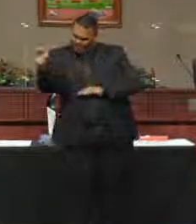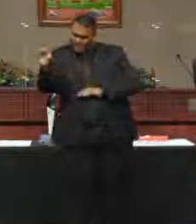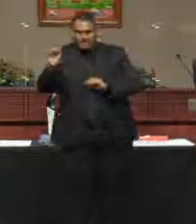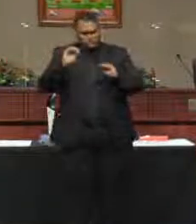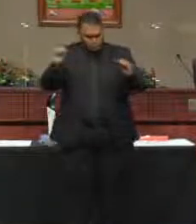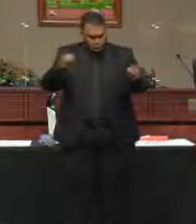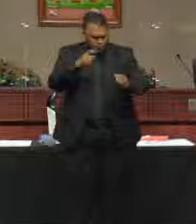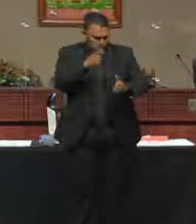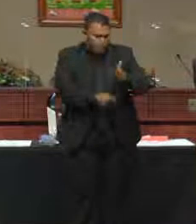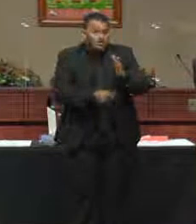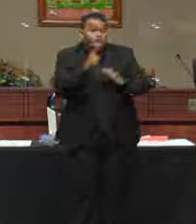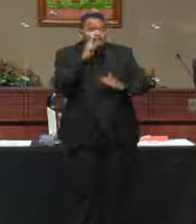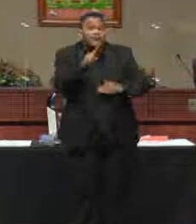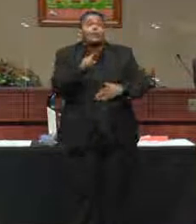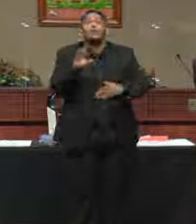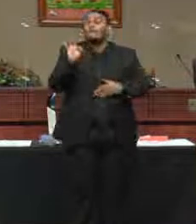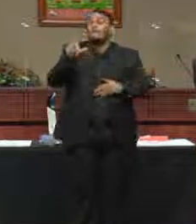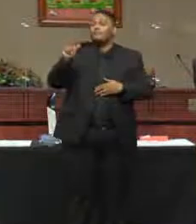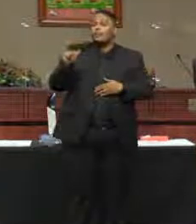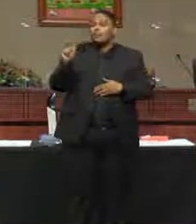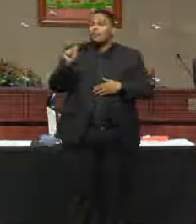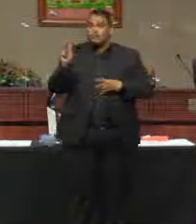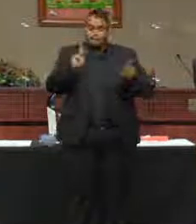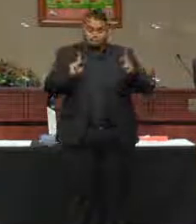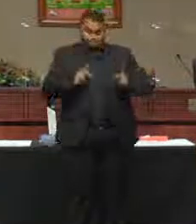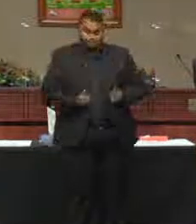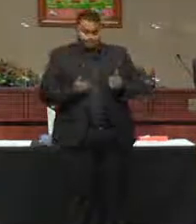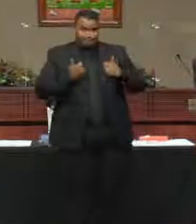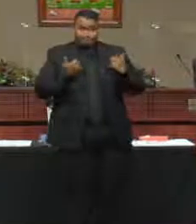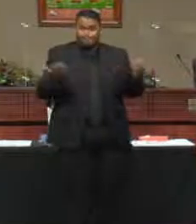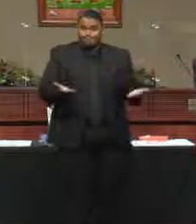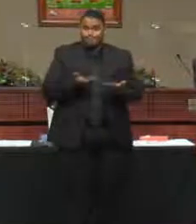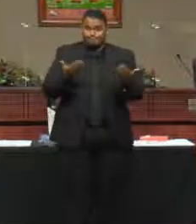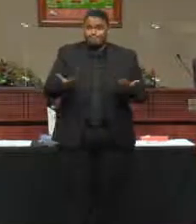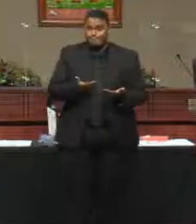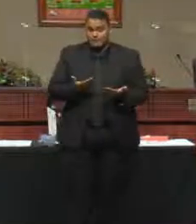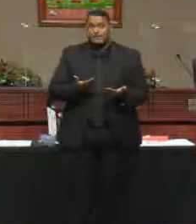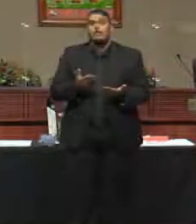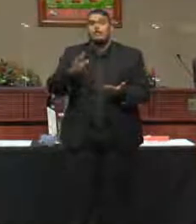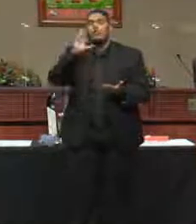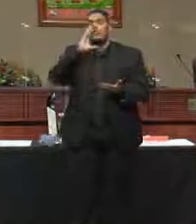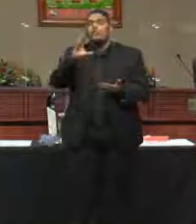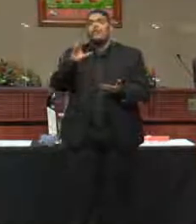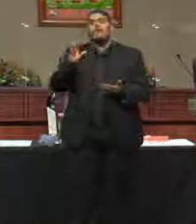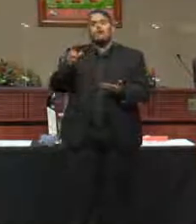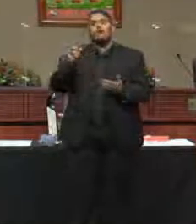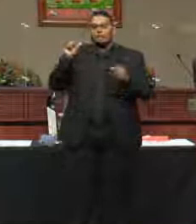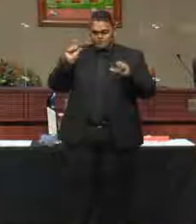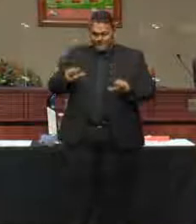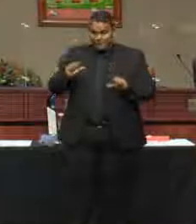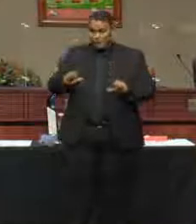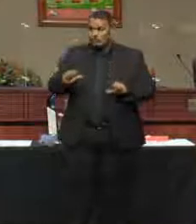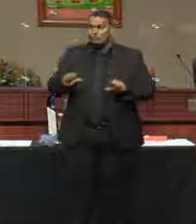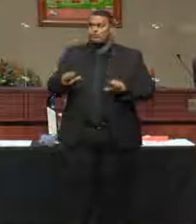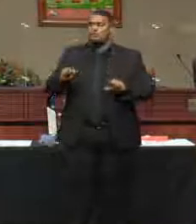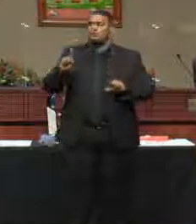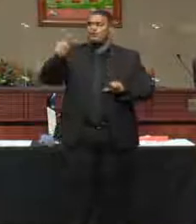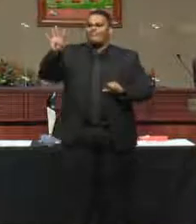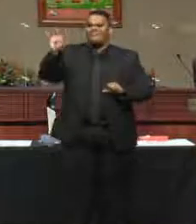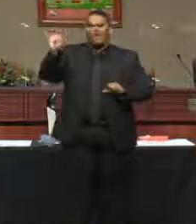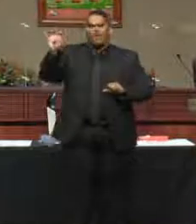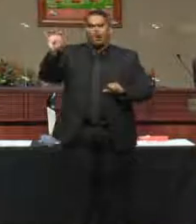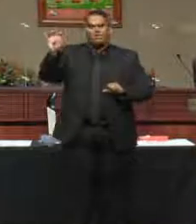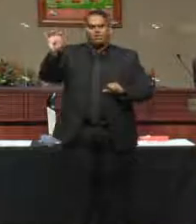administer 400 Johnson & Johnson vaccines. So that's a site where it's one and done there.